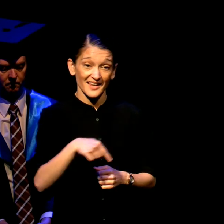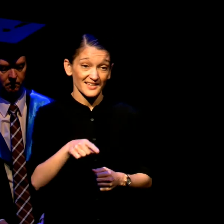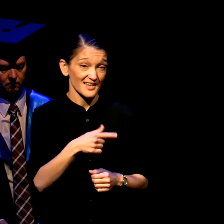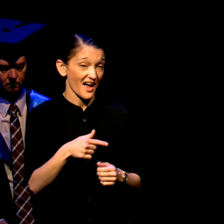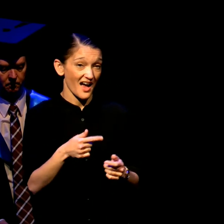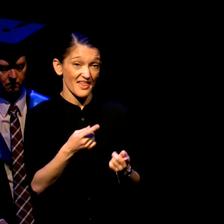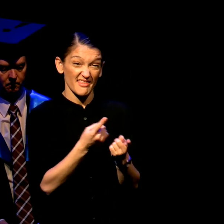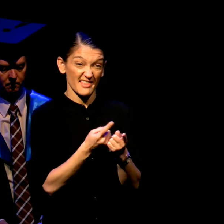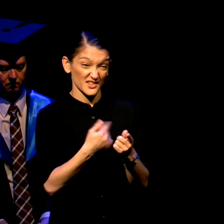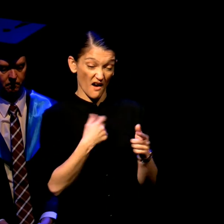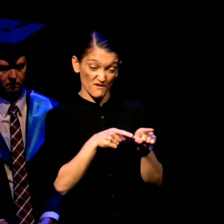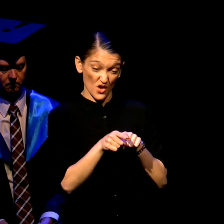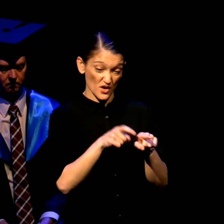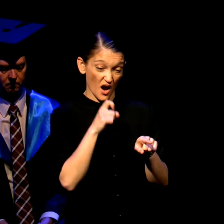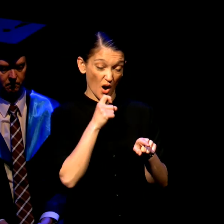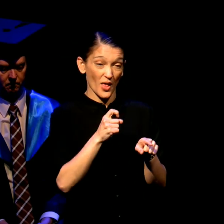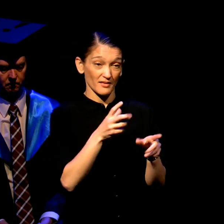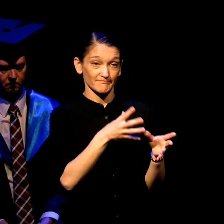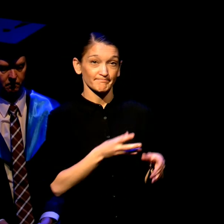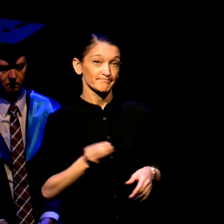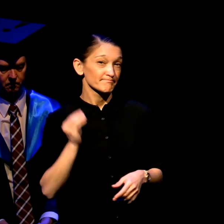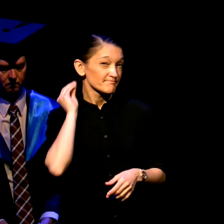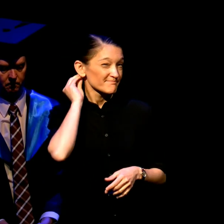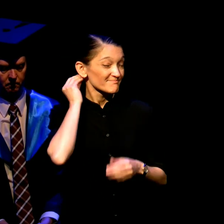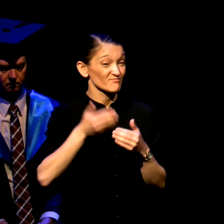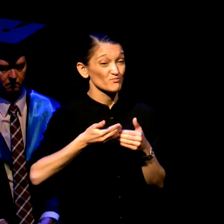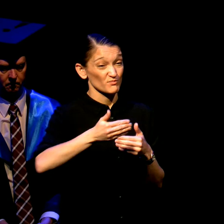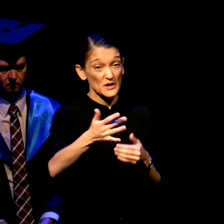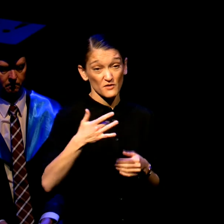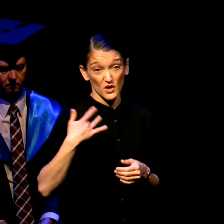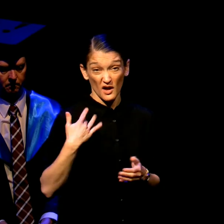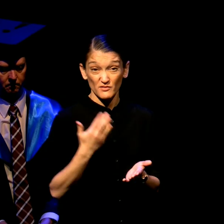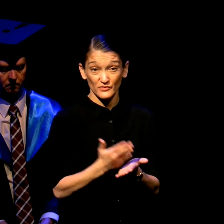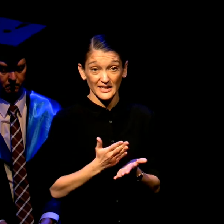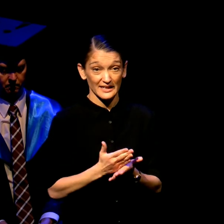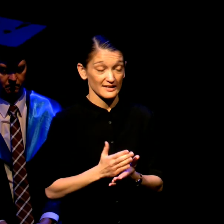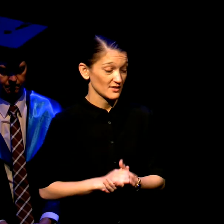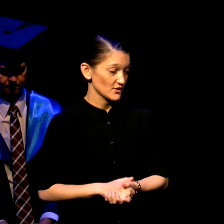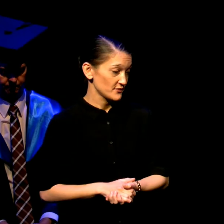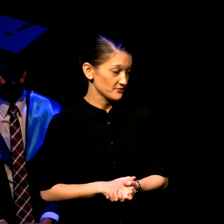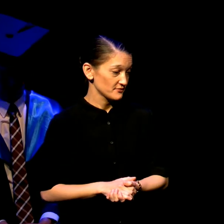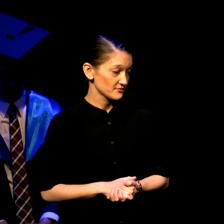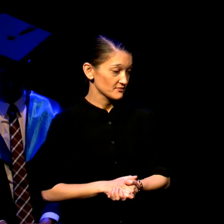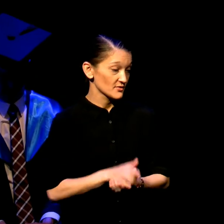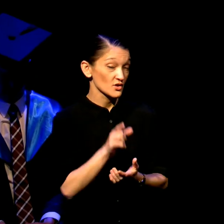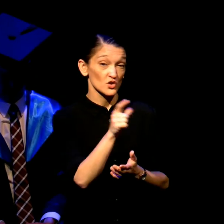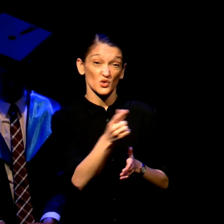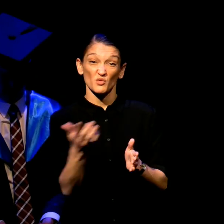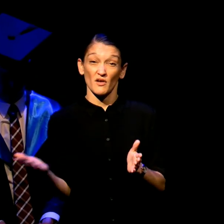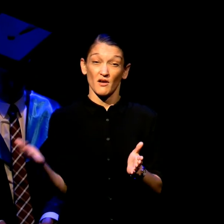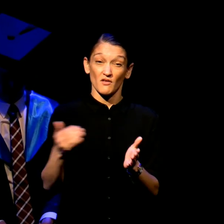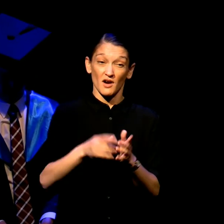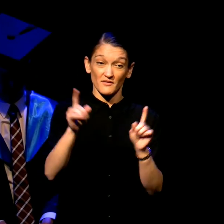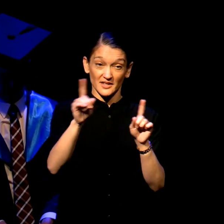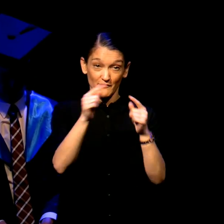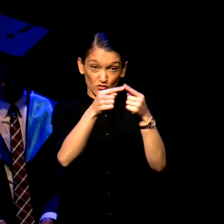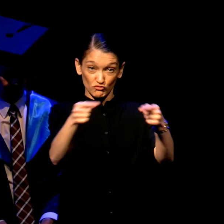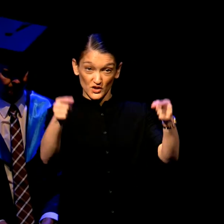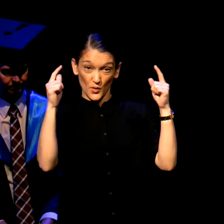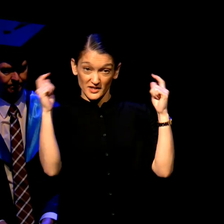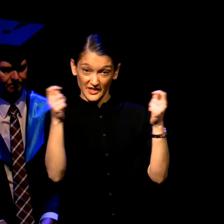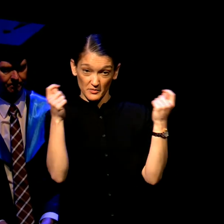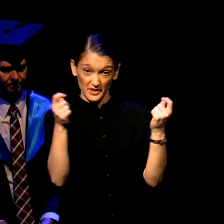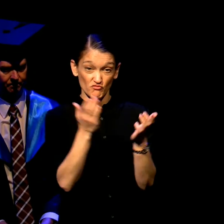carry with you for your life. In making your graduation today, you have proven to the world, but mostly to